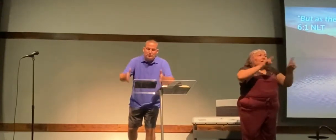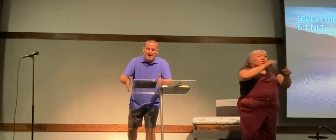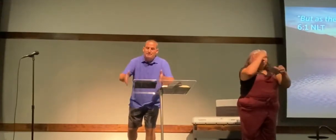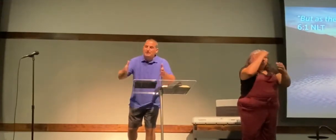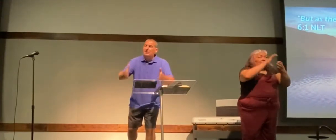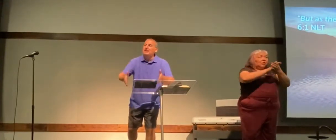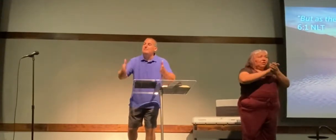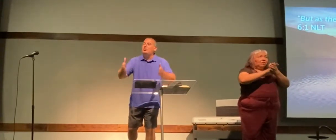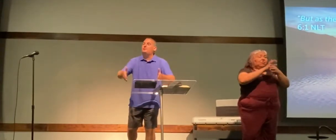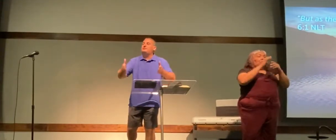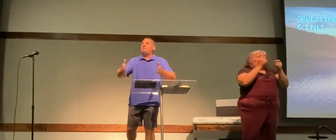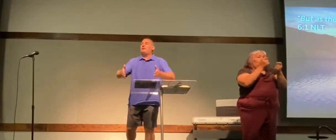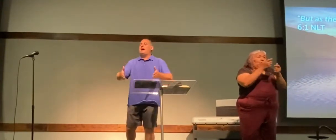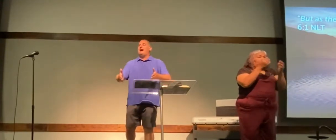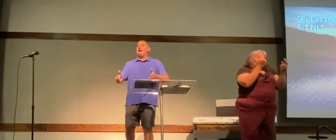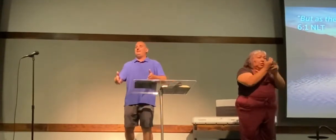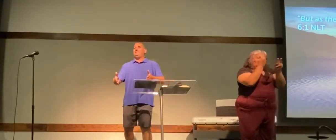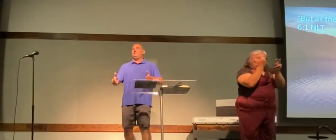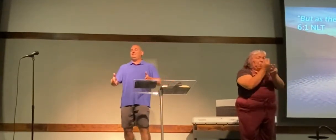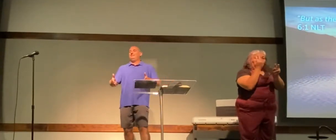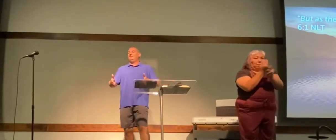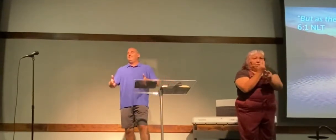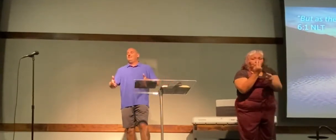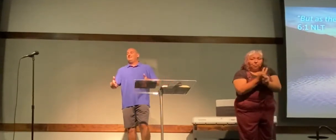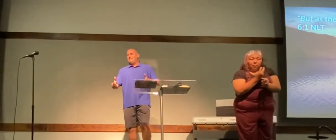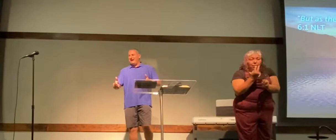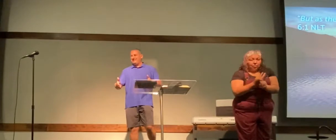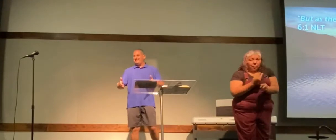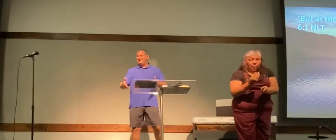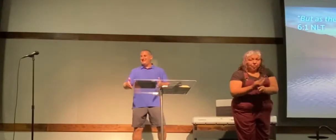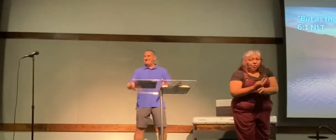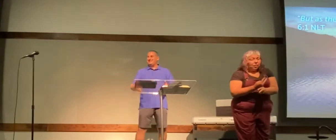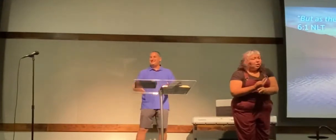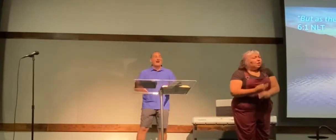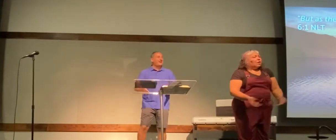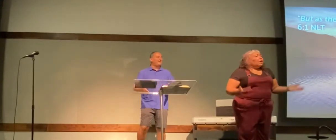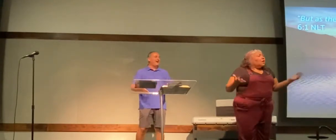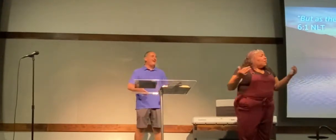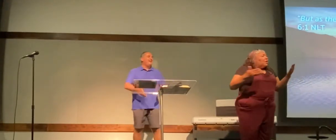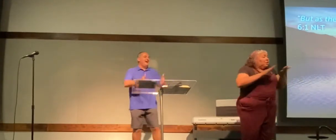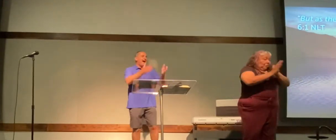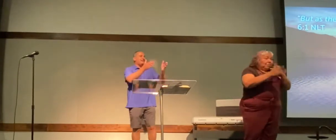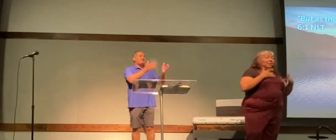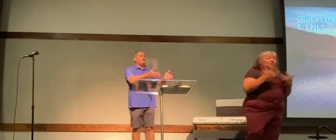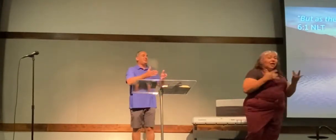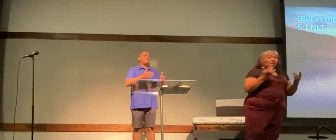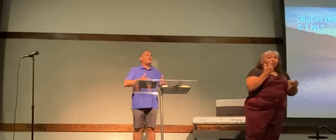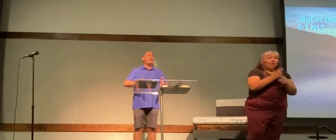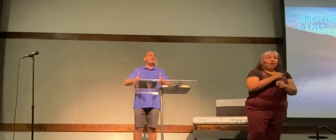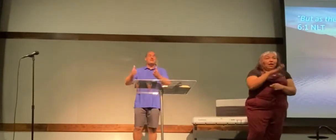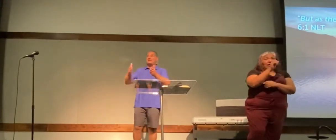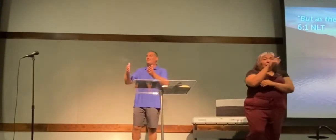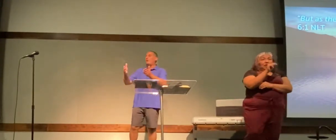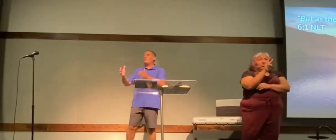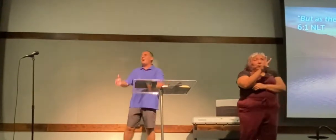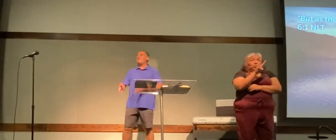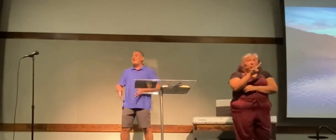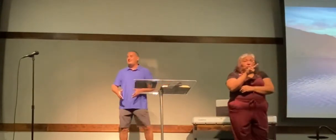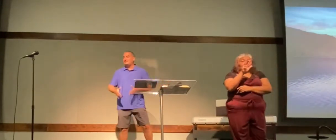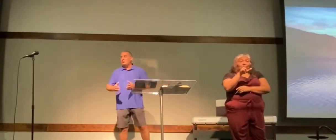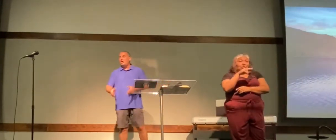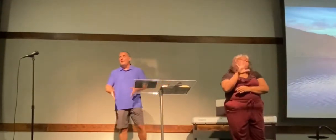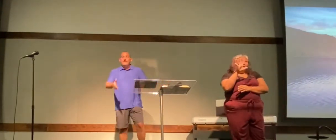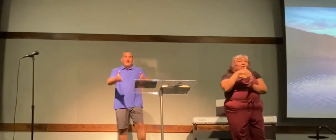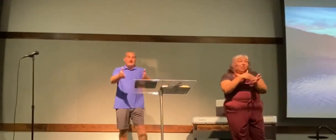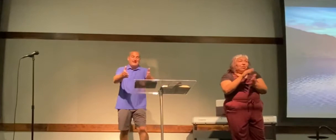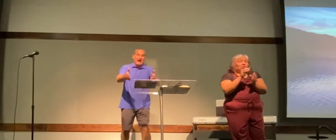believers rapidly multiplied. Come on, this is getting exciting, right? Acts 2, 3,000. Acts 4,